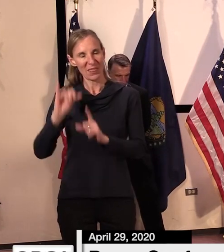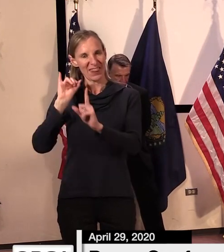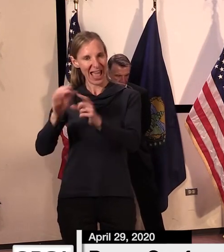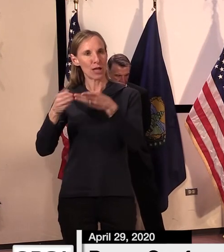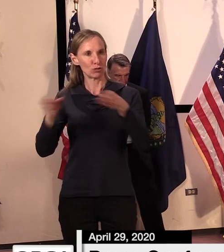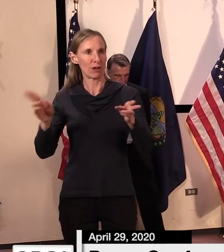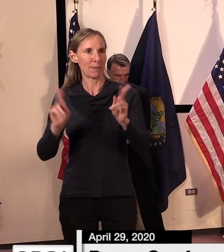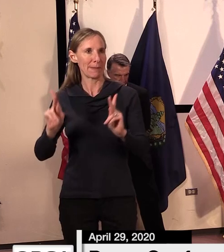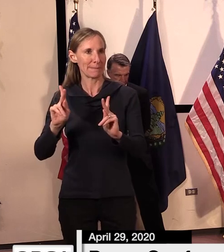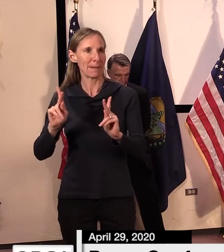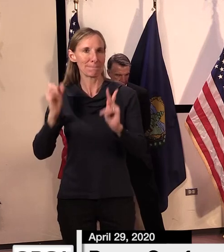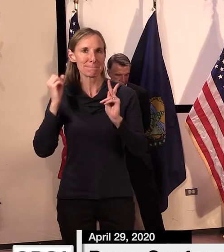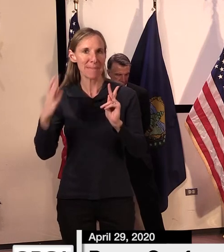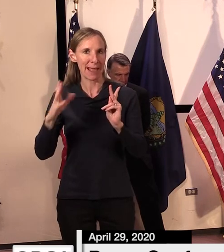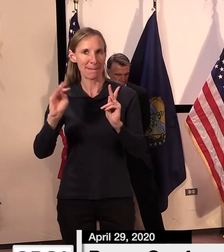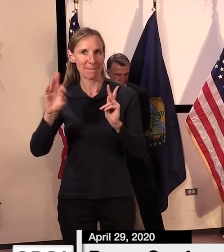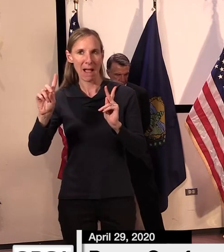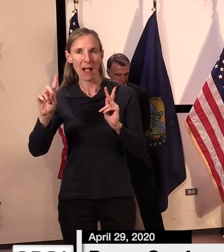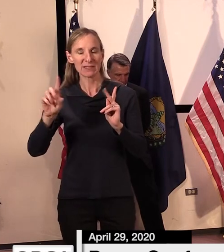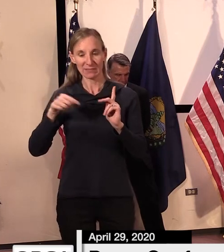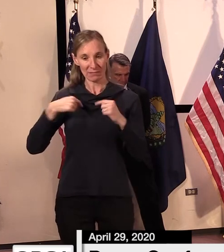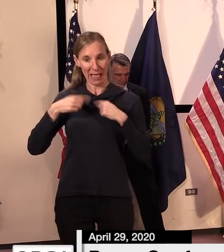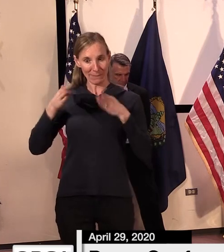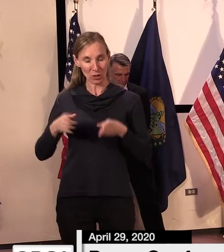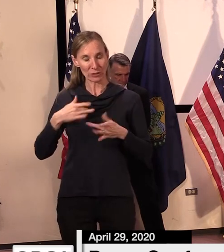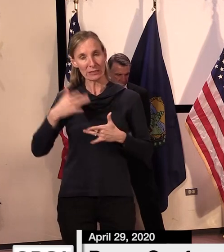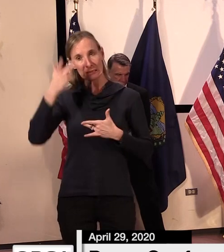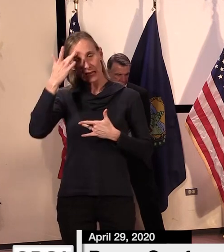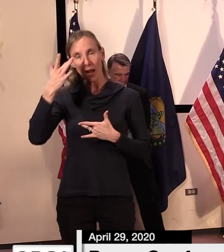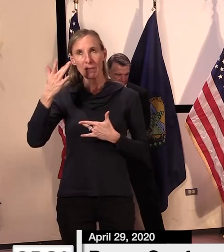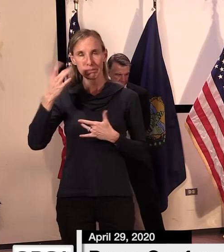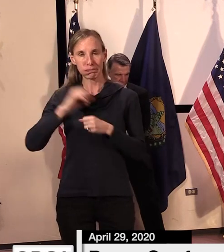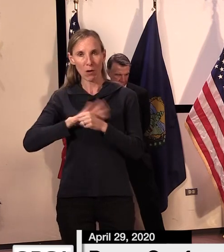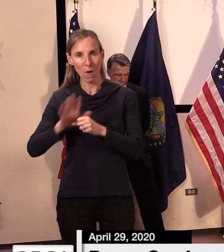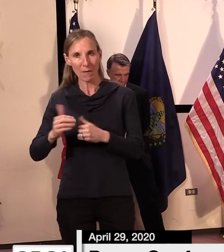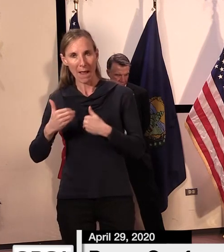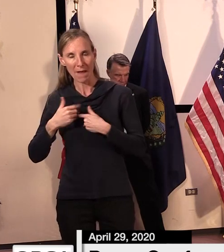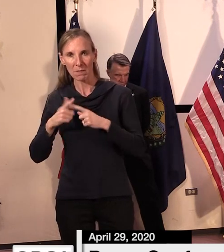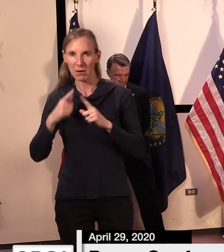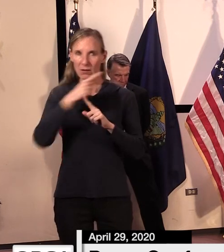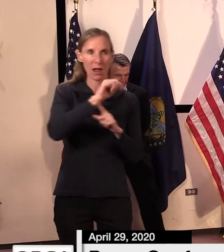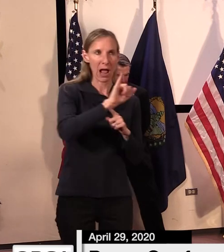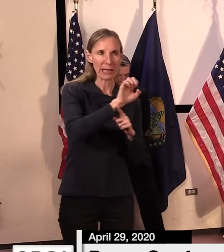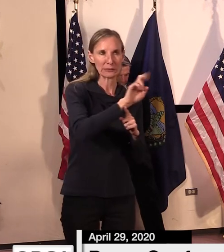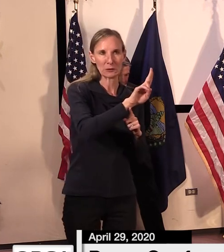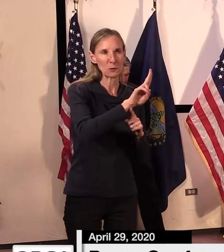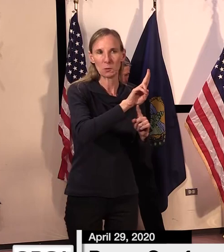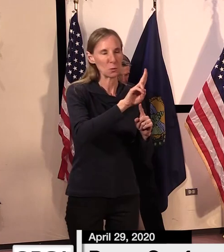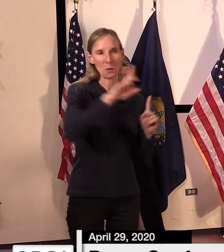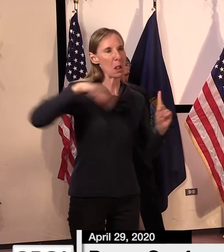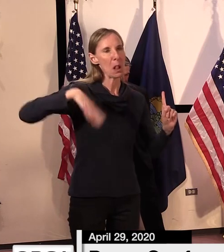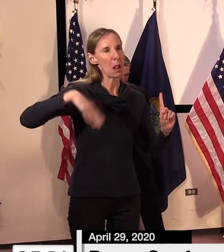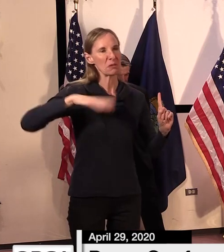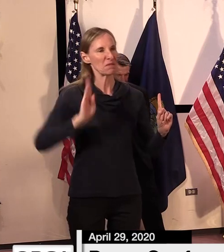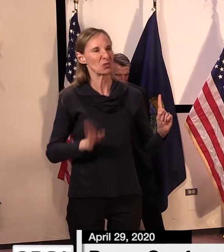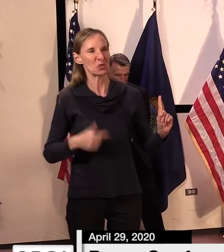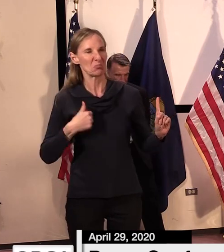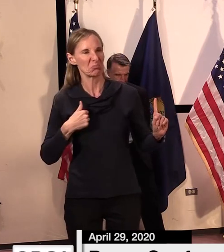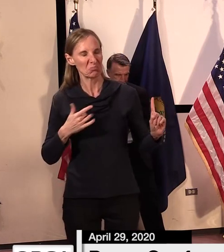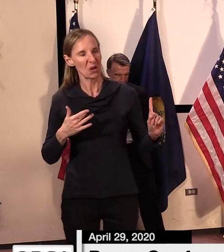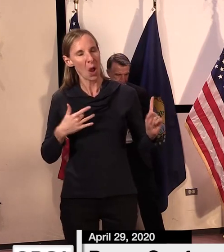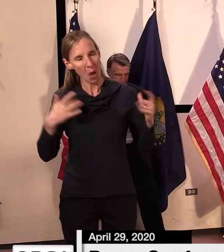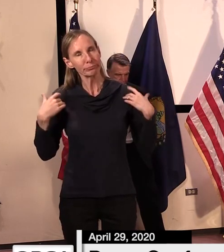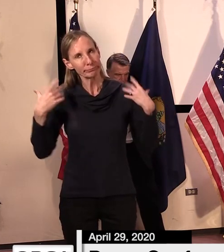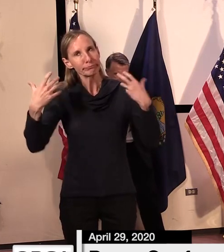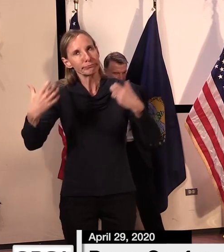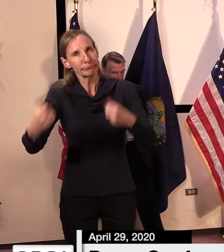general population. We're certainly not forbidding the general population to be tested with all of these targeted